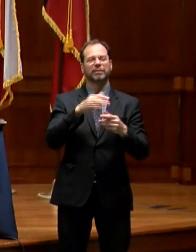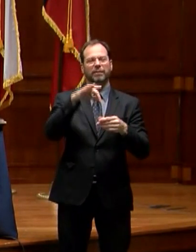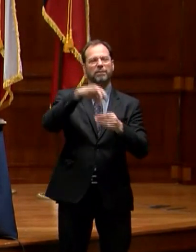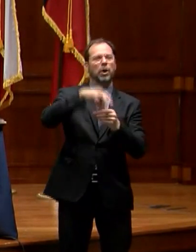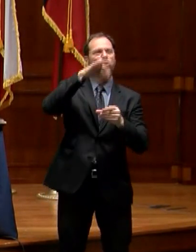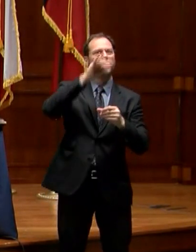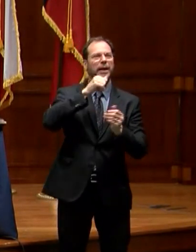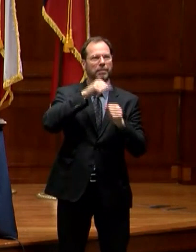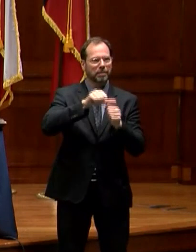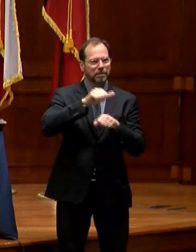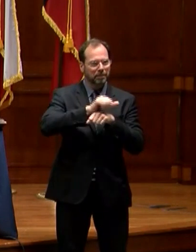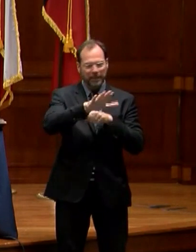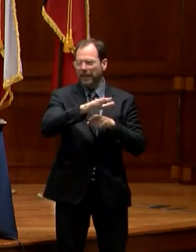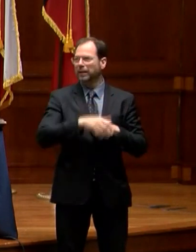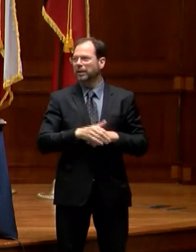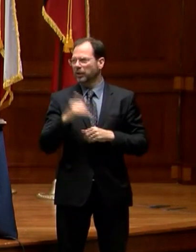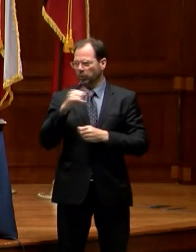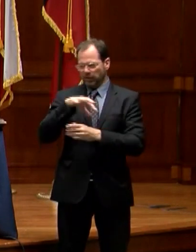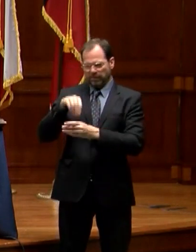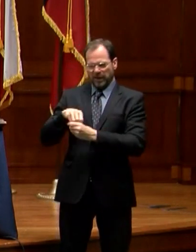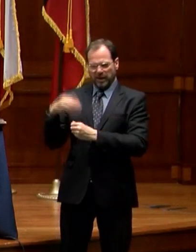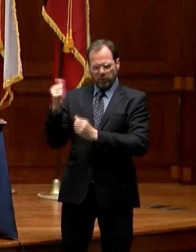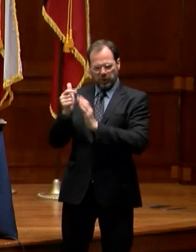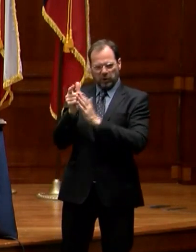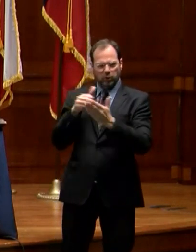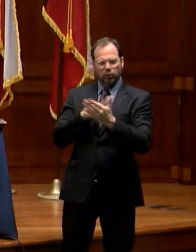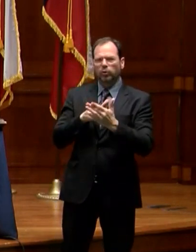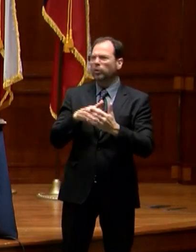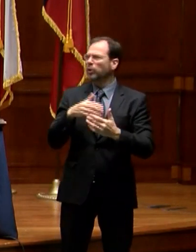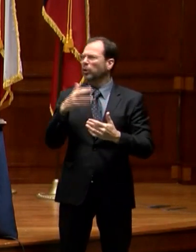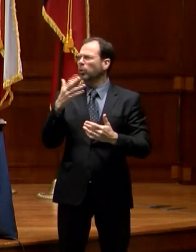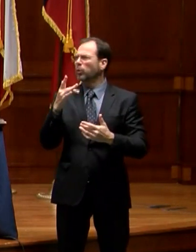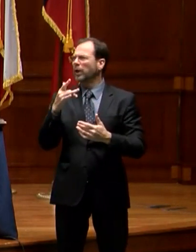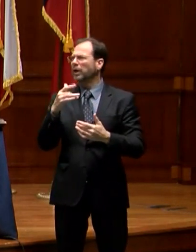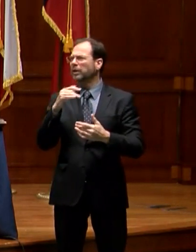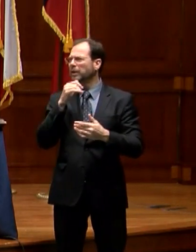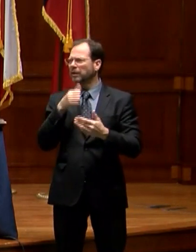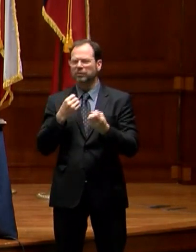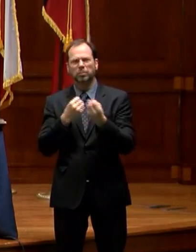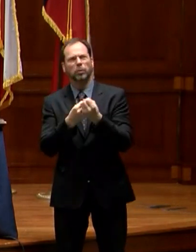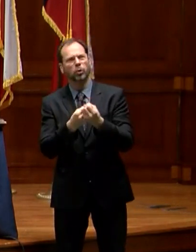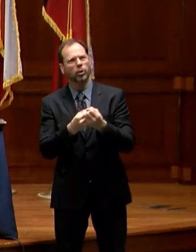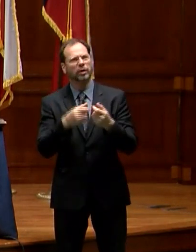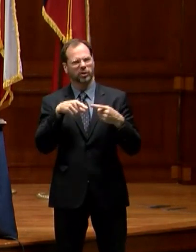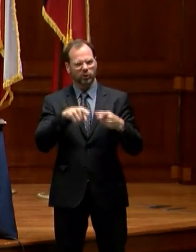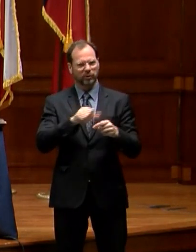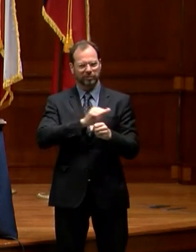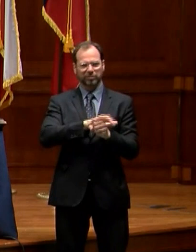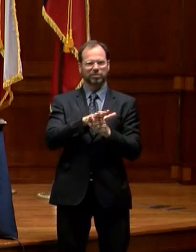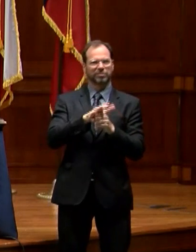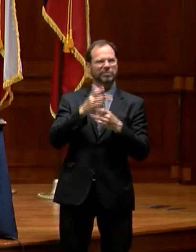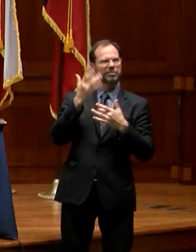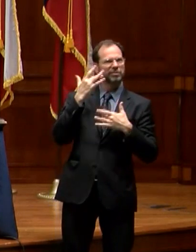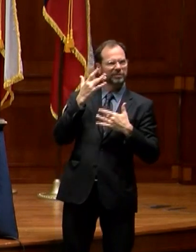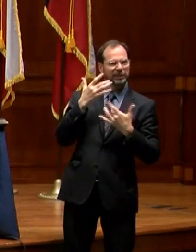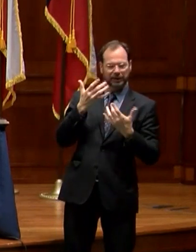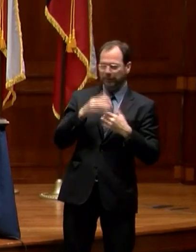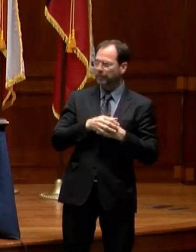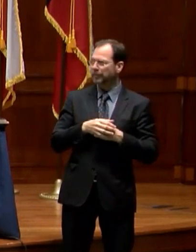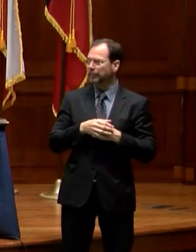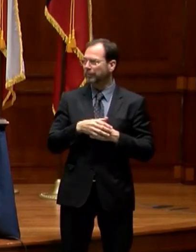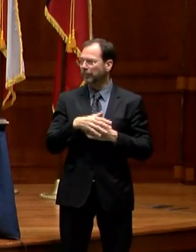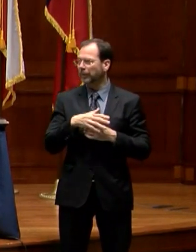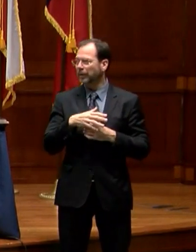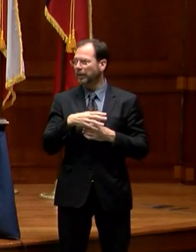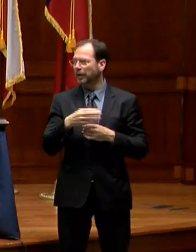your reaction to that lawsuit and ask whether you support expanding voting by mail during the COVID-19 outbreak, to what extent, and